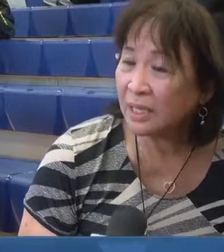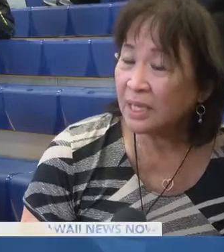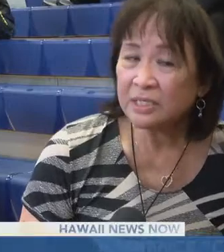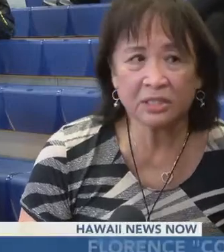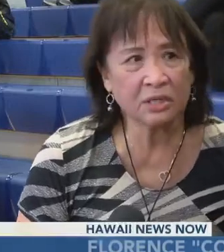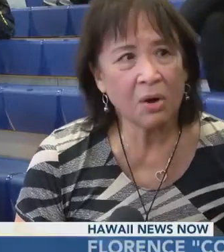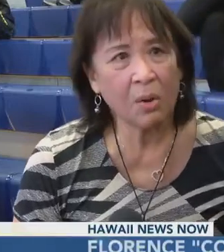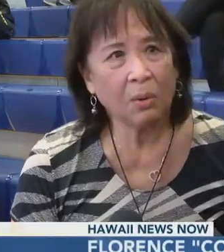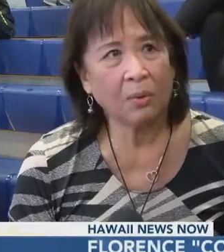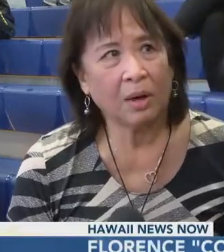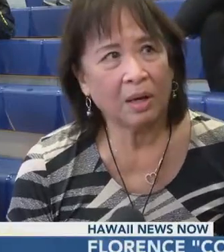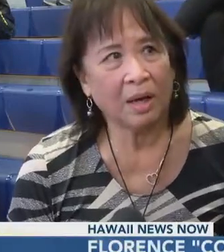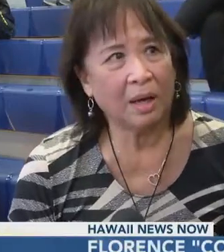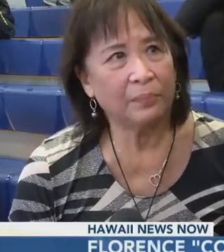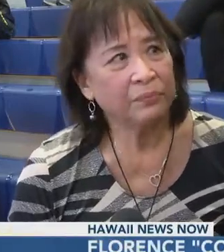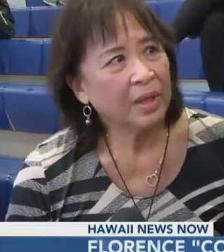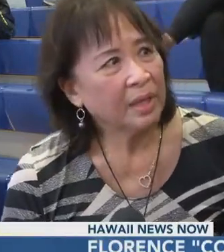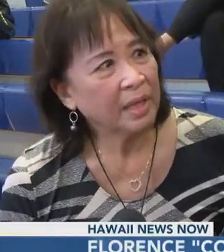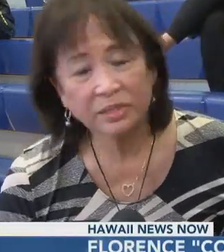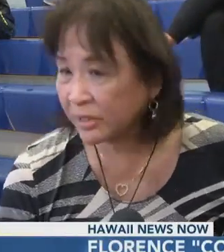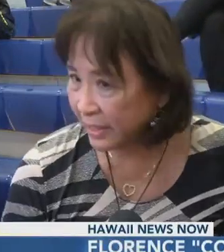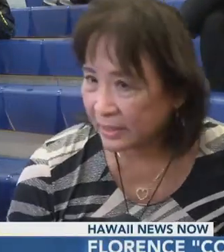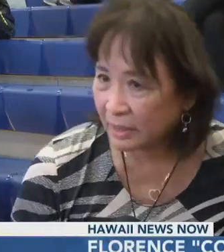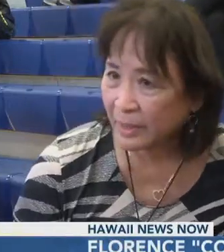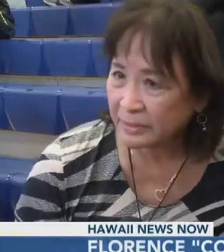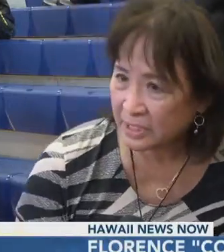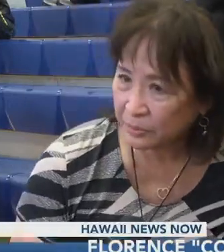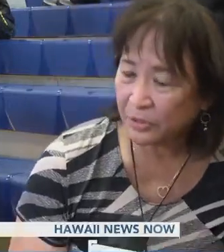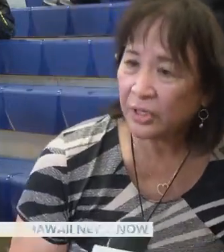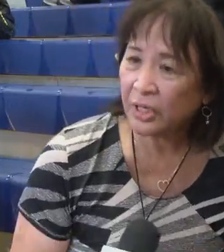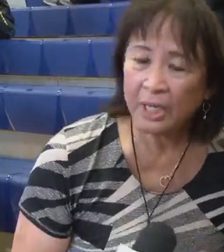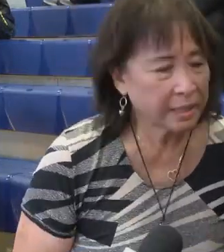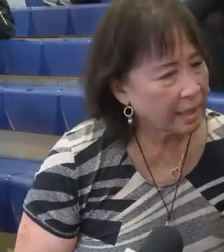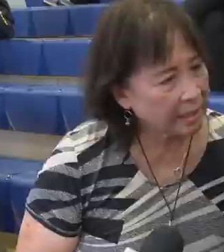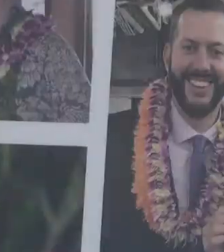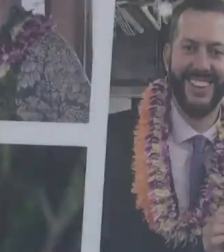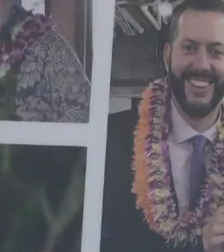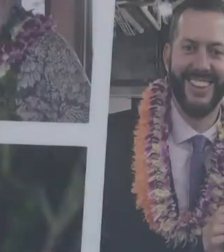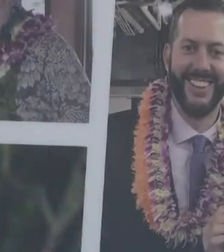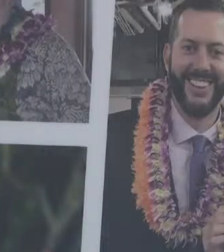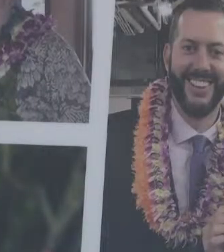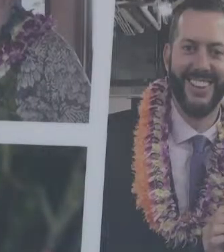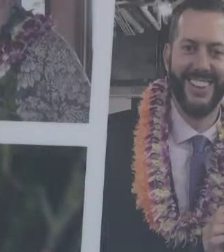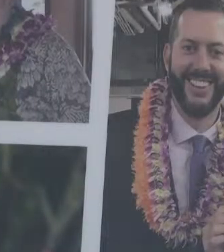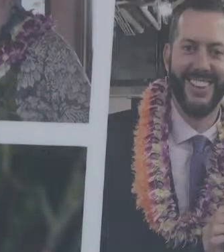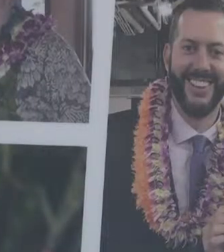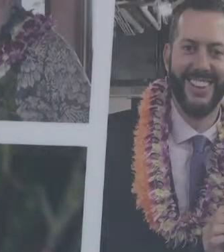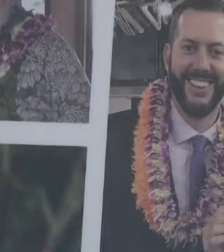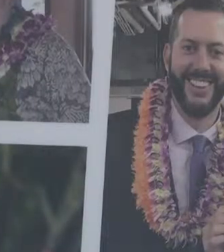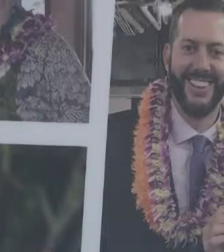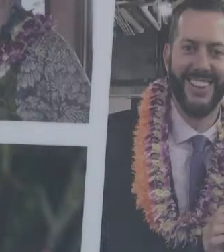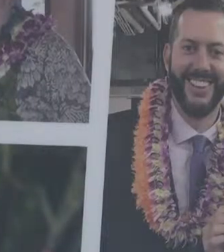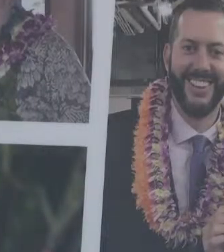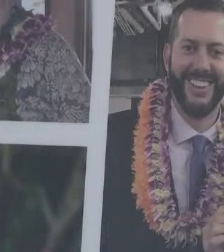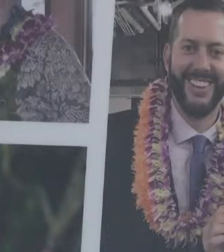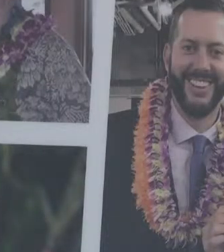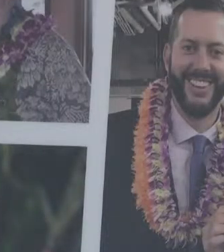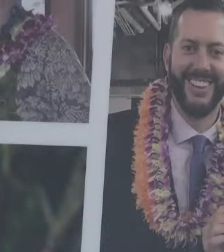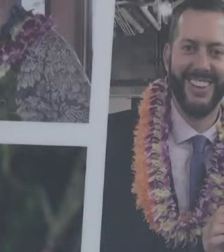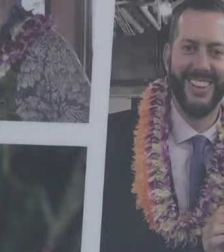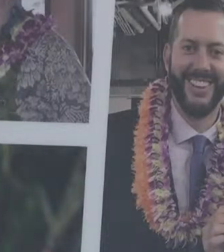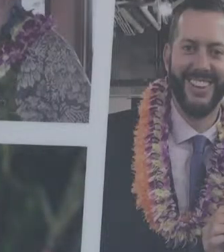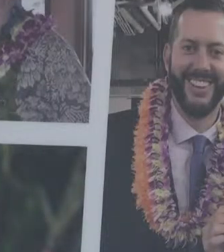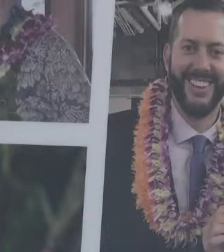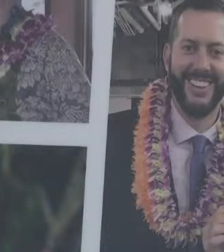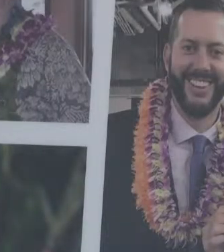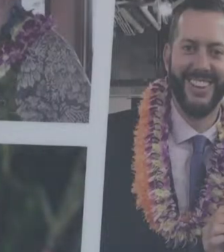congenial, so educated about the sport. Yeah. Fans remembering the bonds he created on and off of the